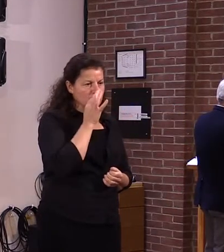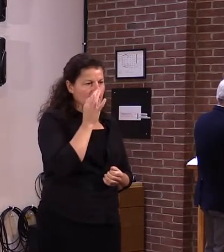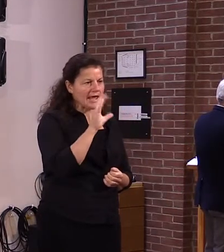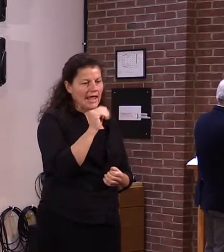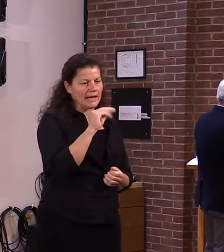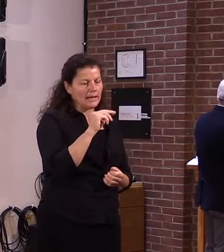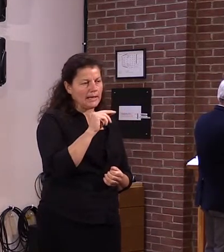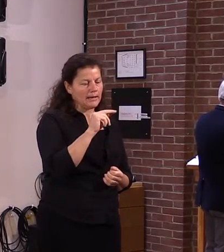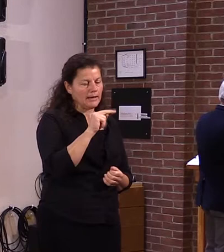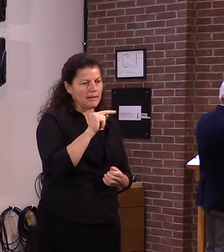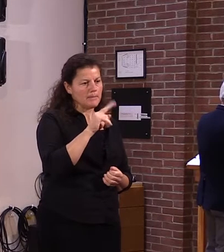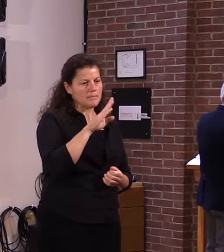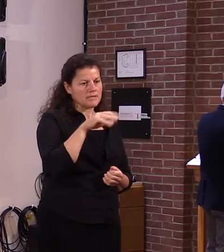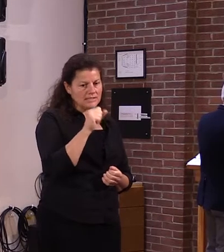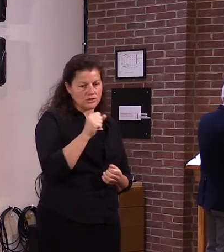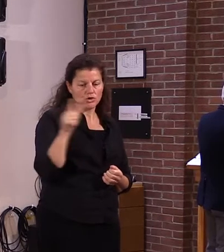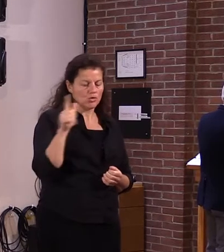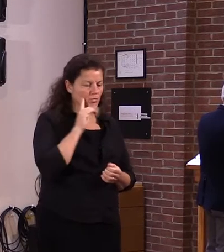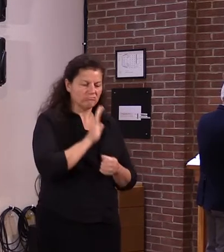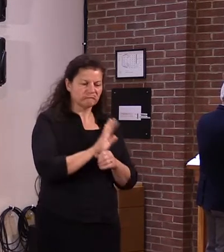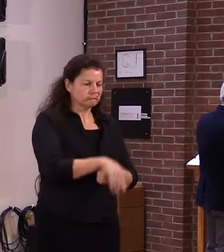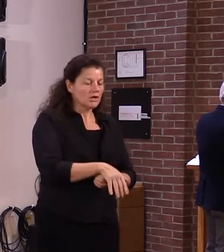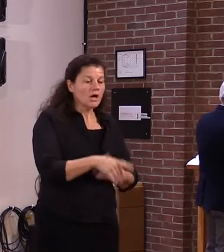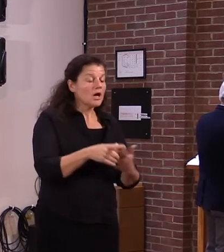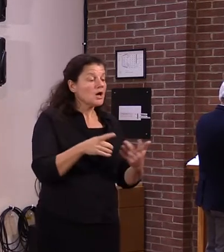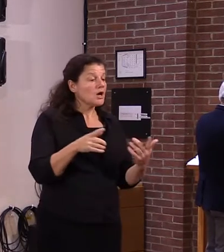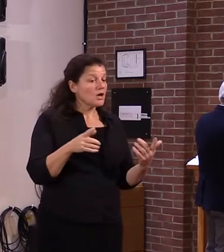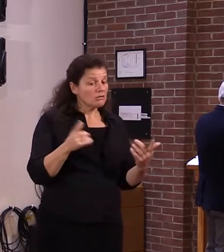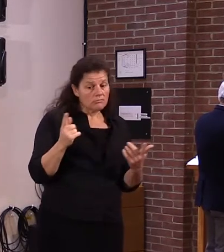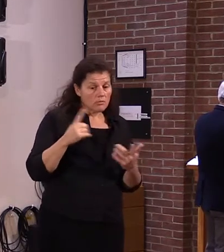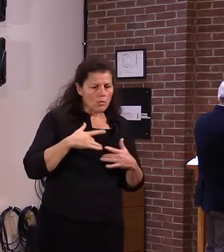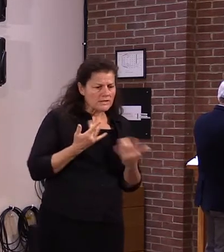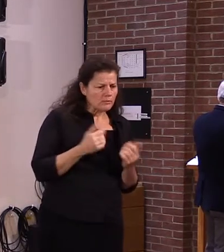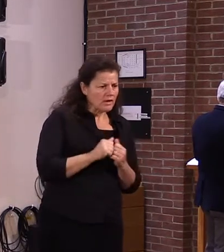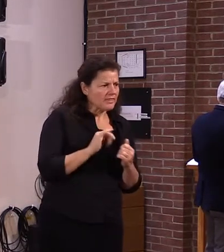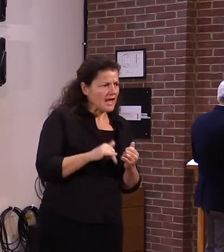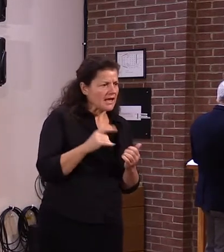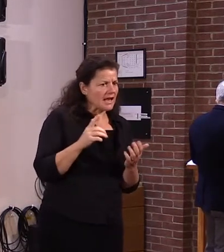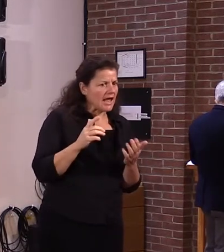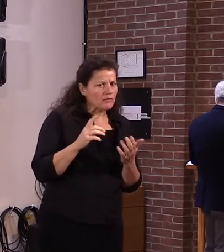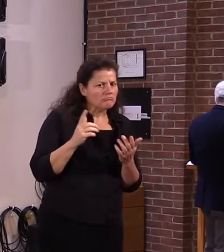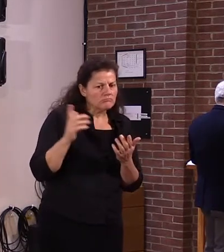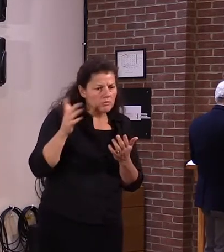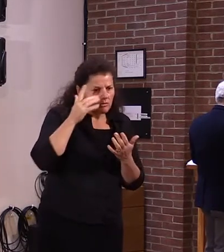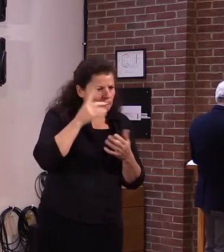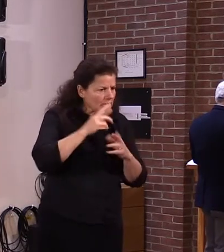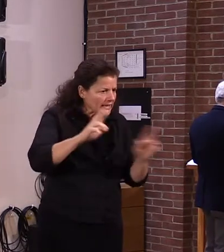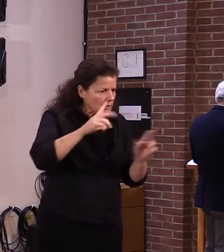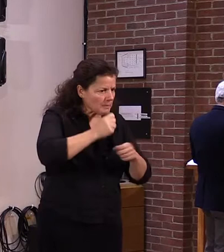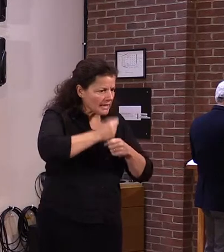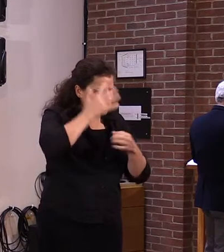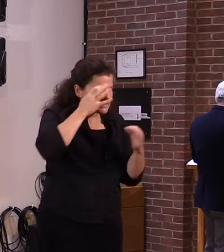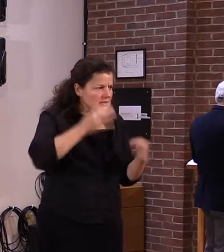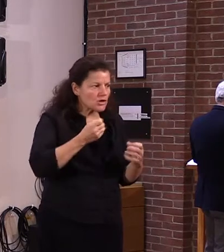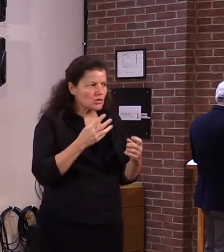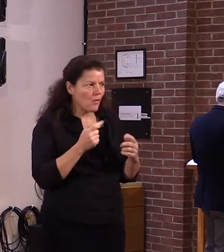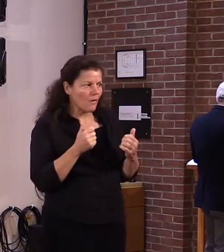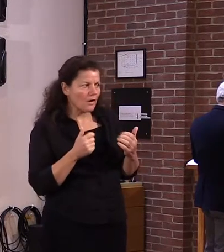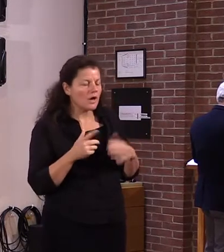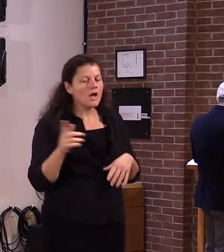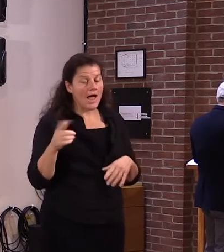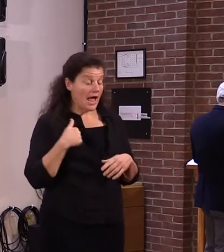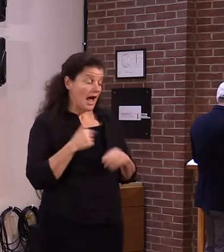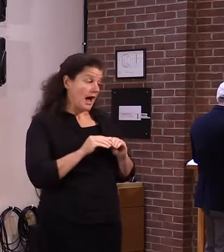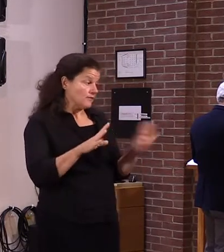that reflection brought out and if there's any update you can give us on maybe where you're leaning towards making a decision. Well, obviously I have until